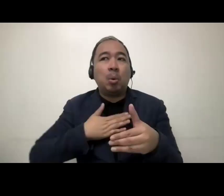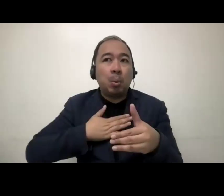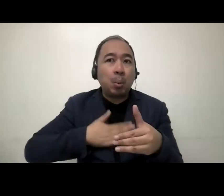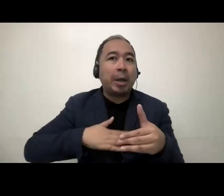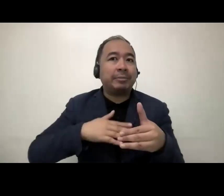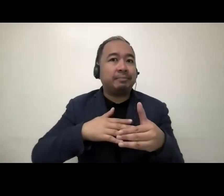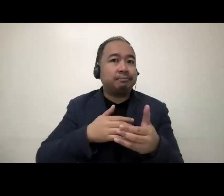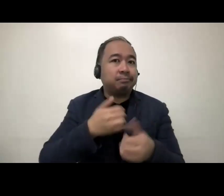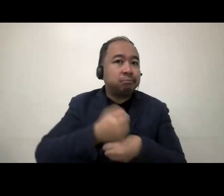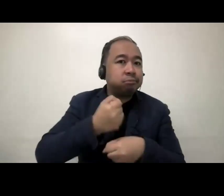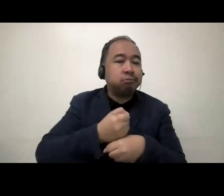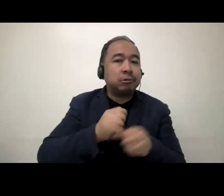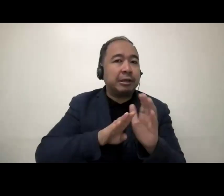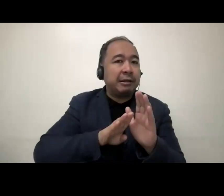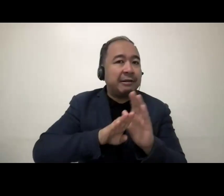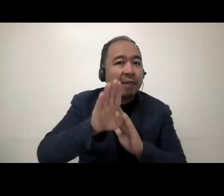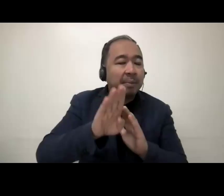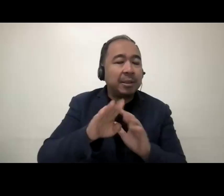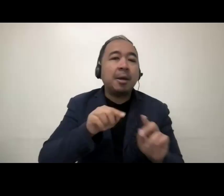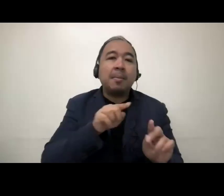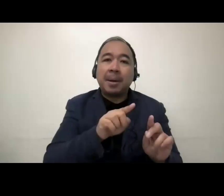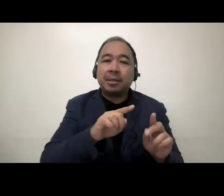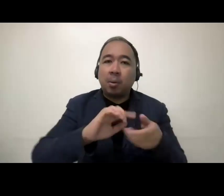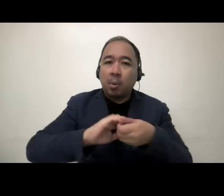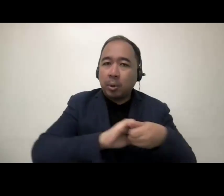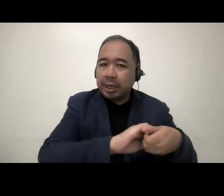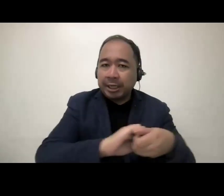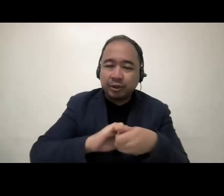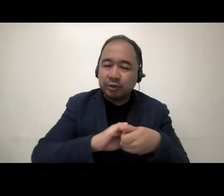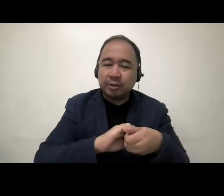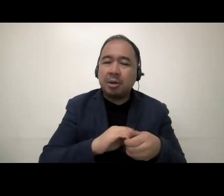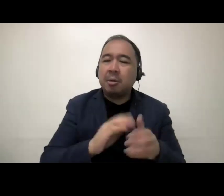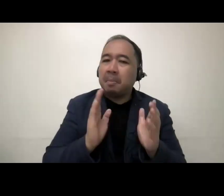development well. But we have to be an organization that continues to grow and continues to